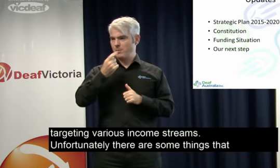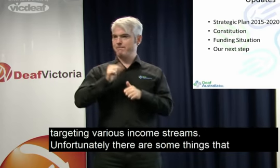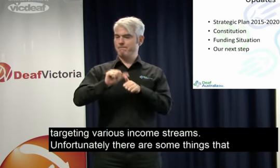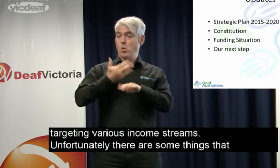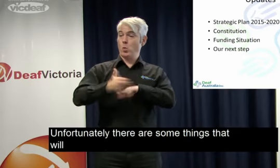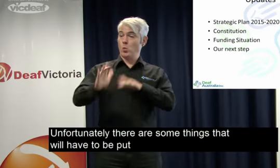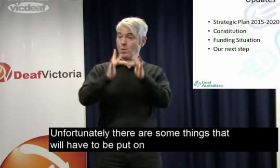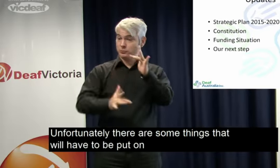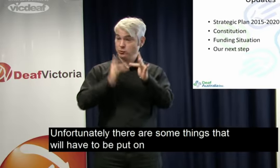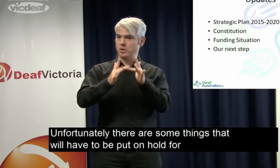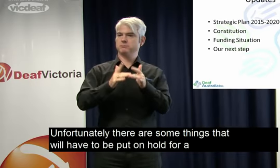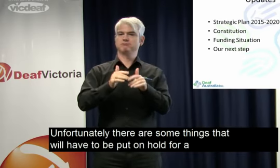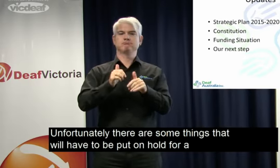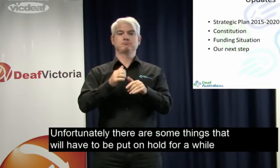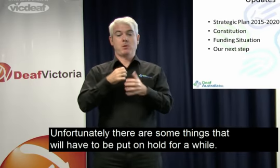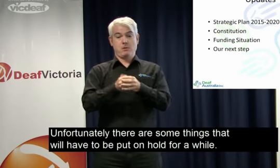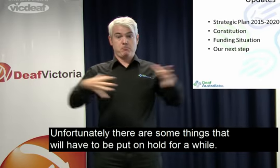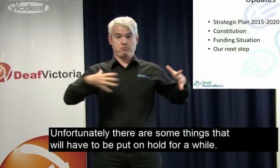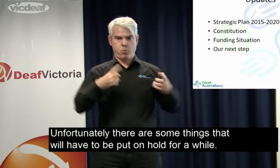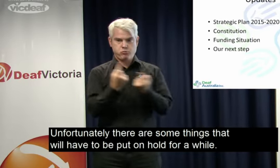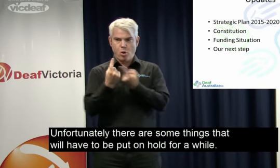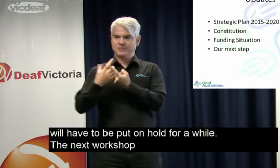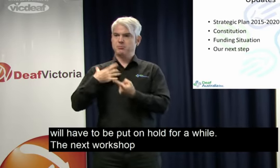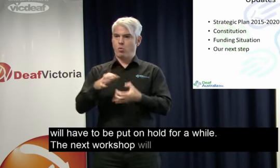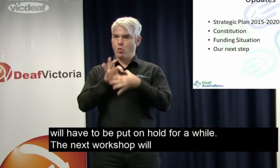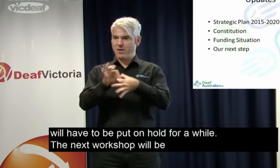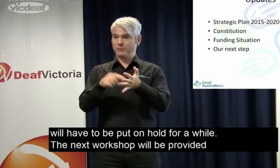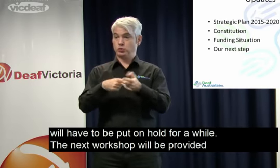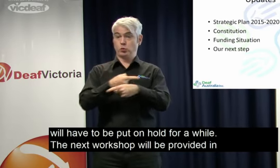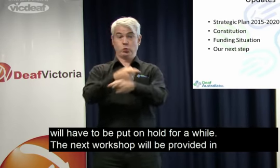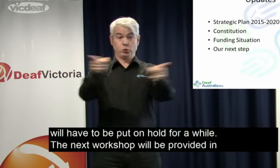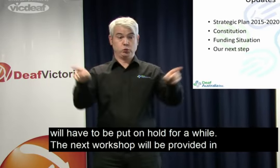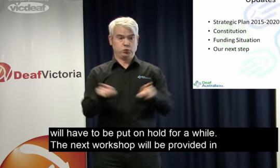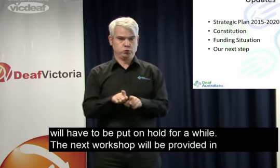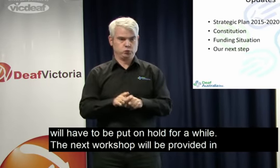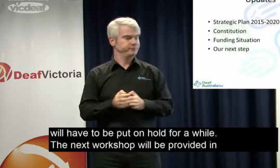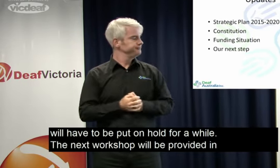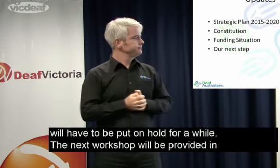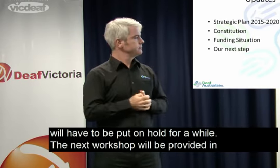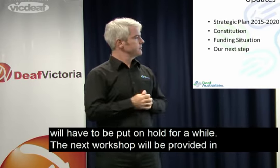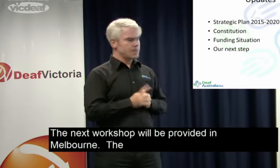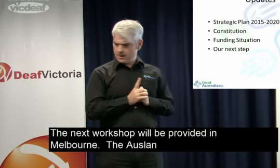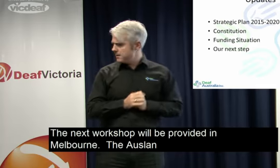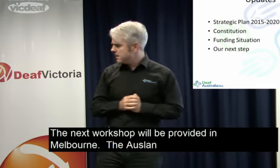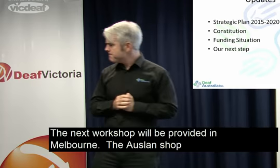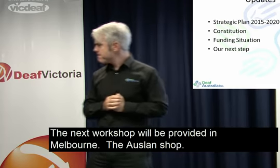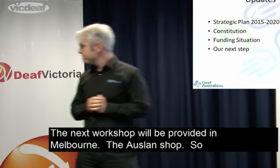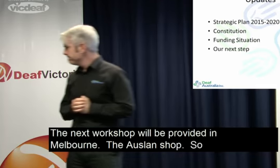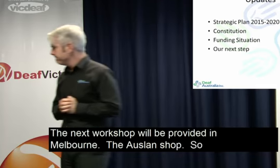The next workshop will be provided in Melbourne, the Auslan shop, so we will provide information around that